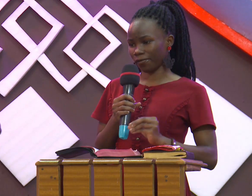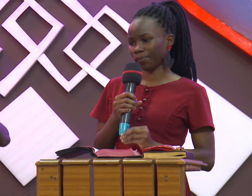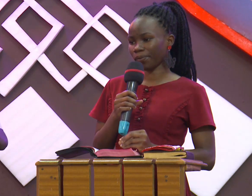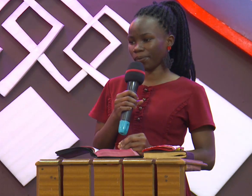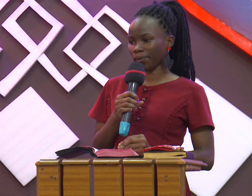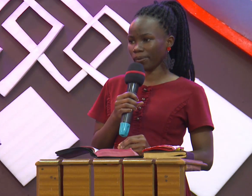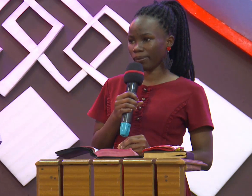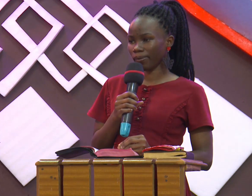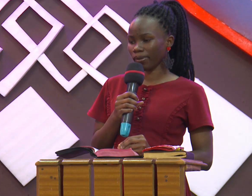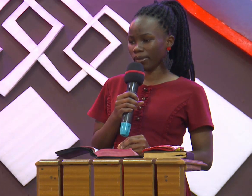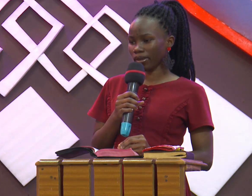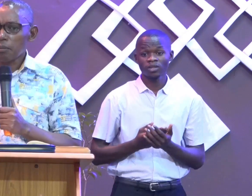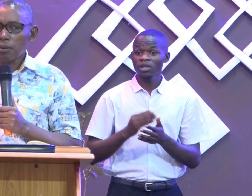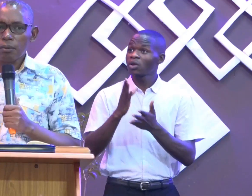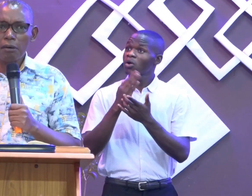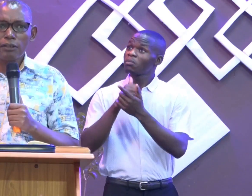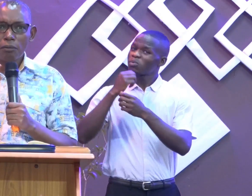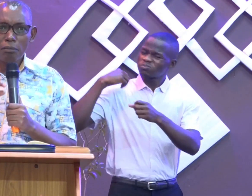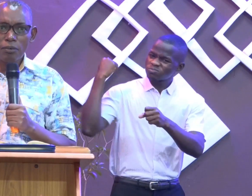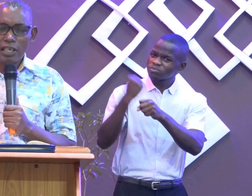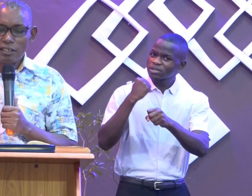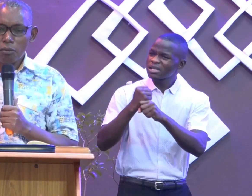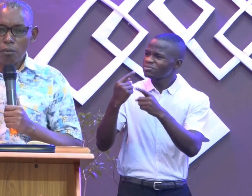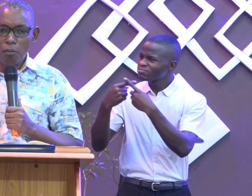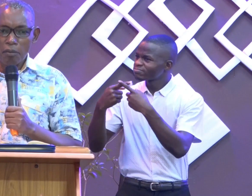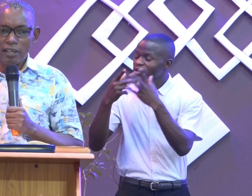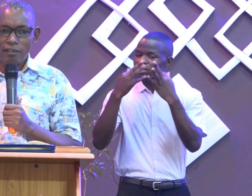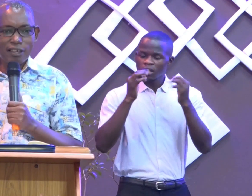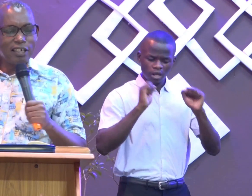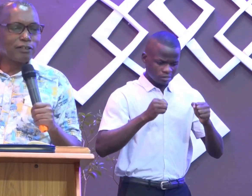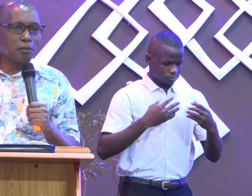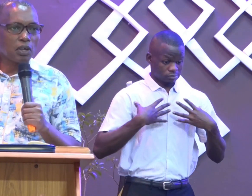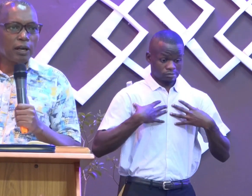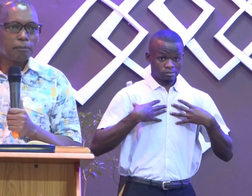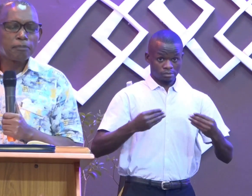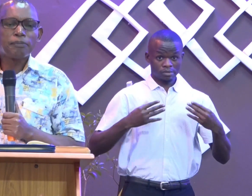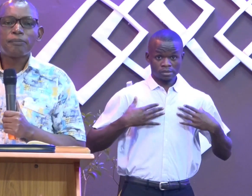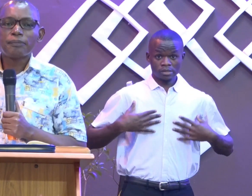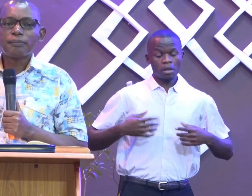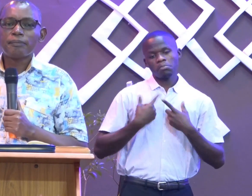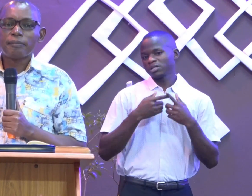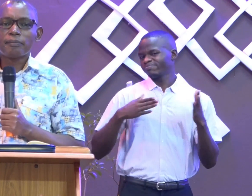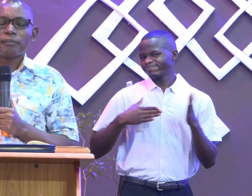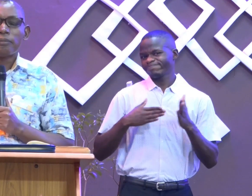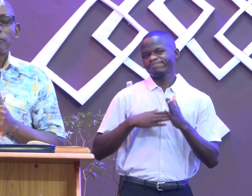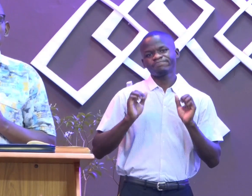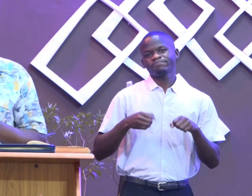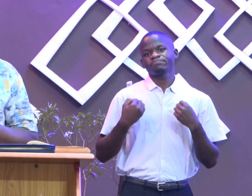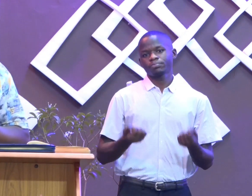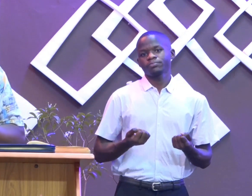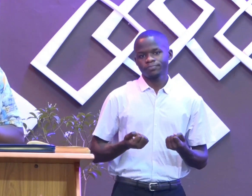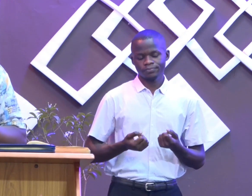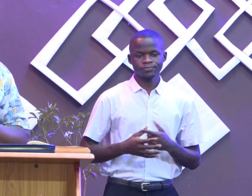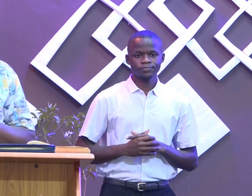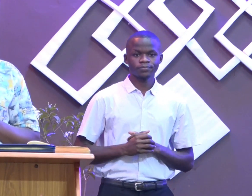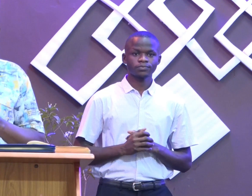life. Bakola kyonna ekisoboka okulaba nti obulamu butaasibwa obw'omubiri tekyasoboka. They did all they could so that they could save his